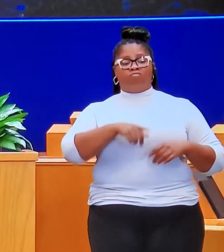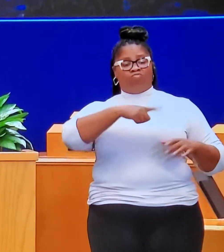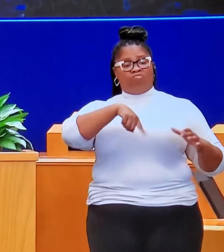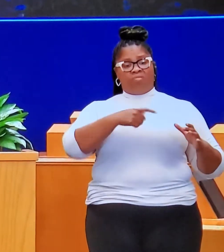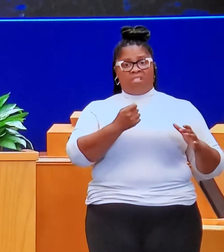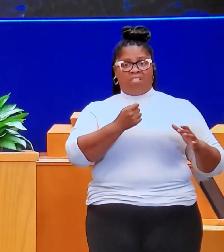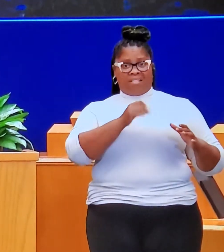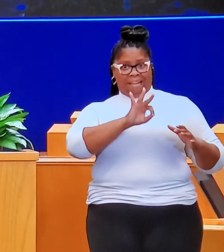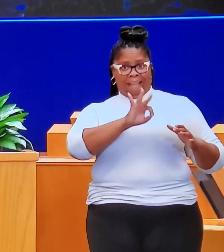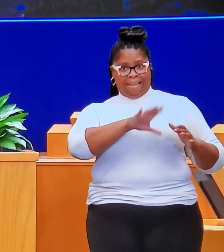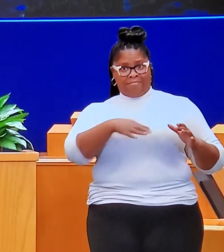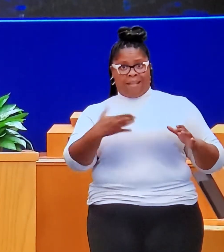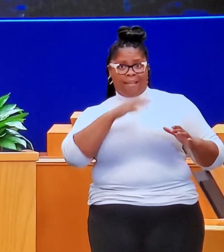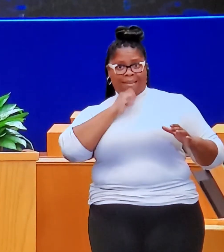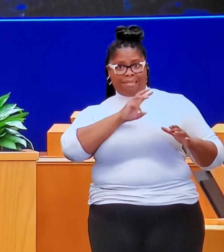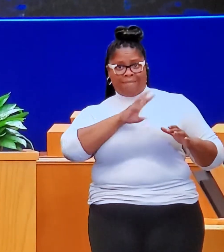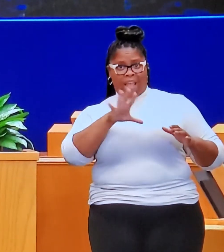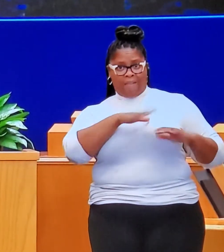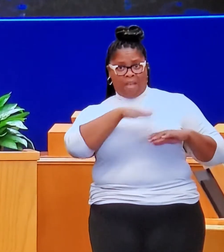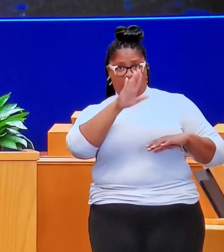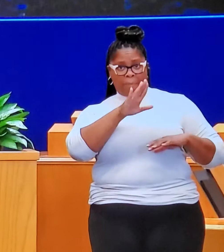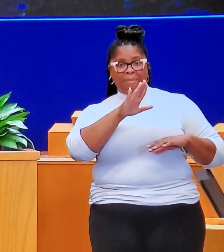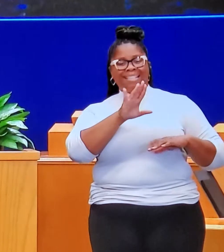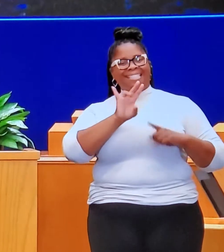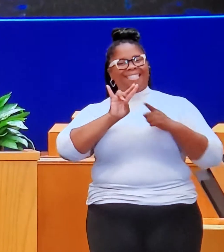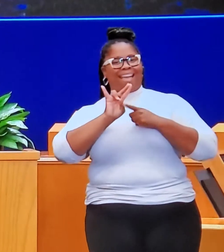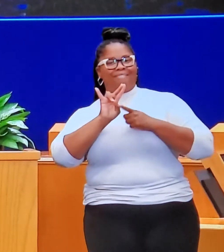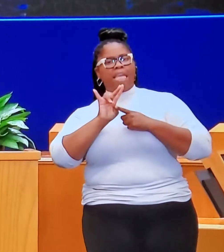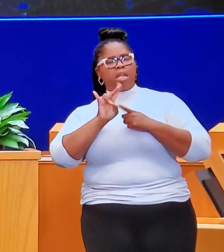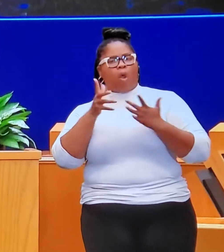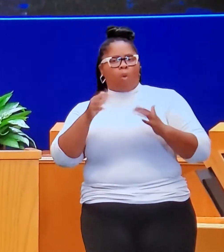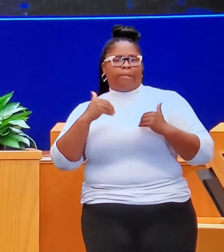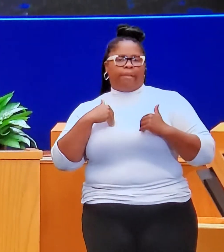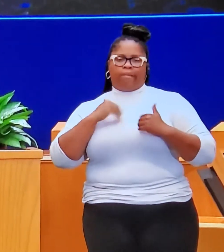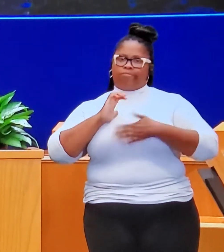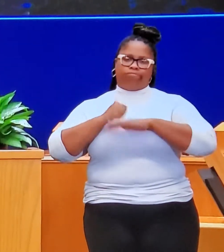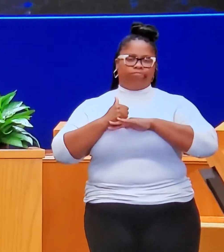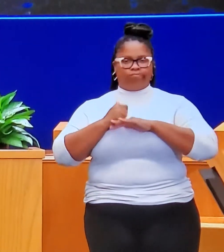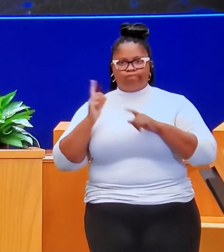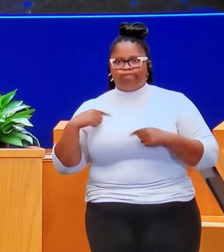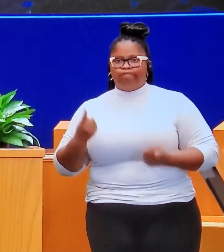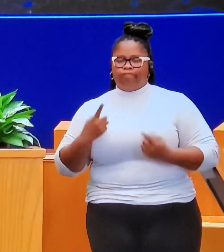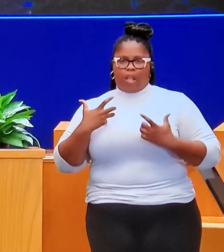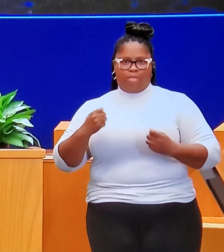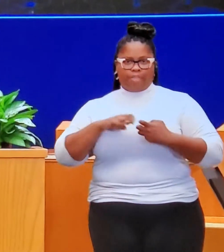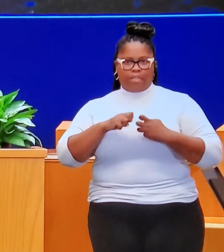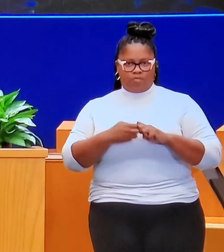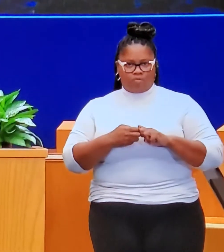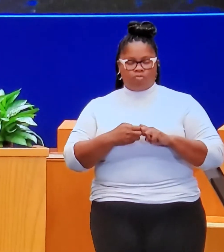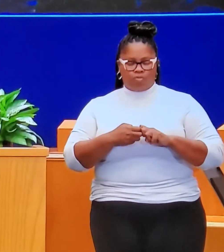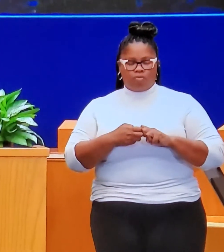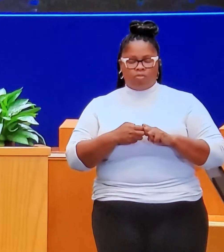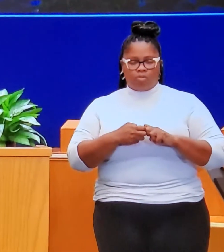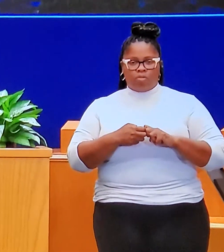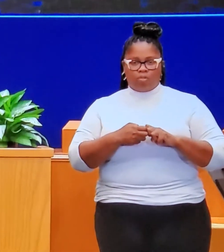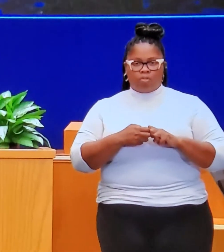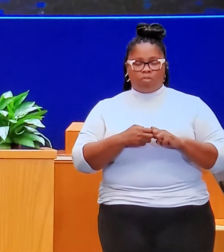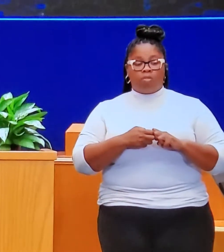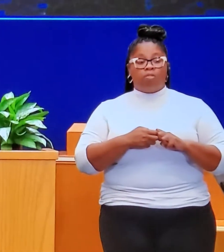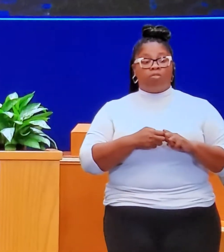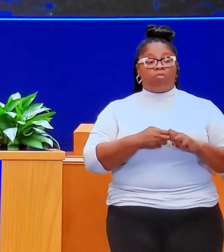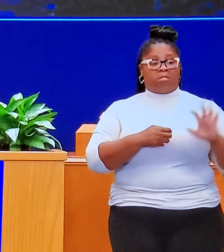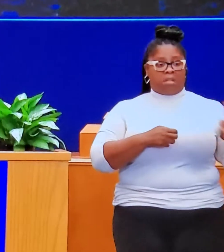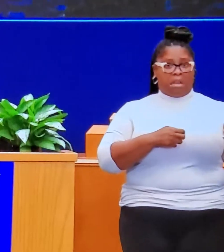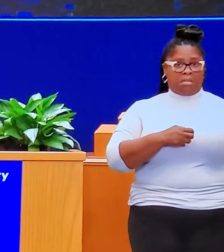who were over 65, 7 people had underlying health conditions. The other 2 deaths